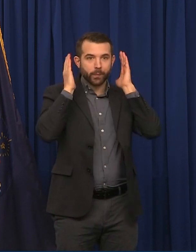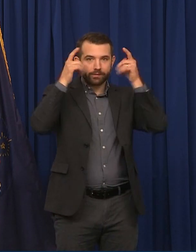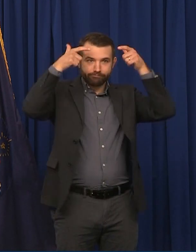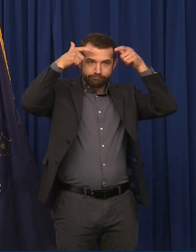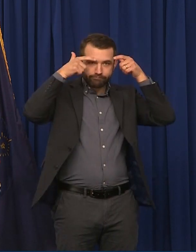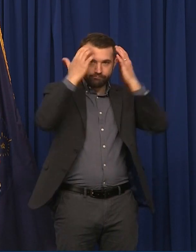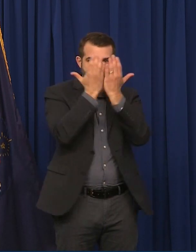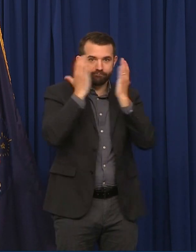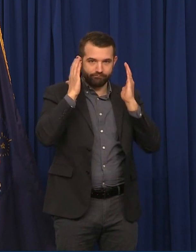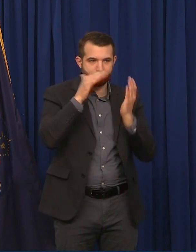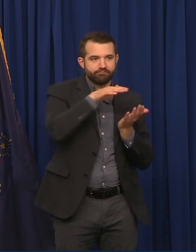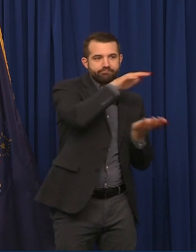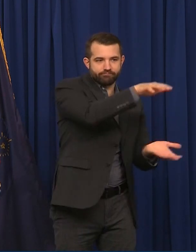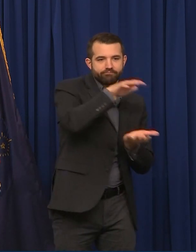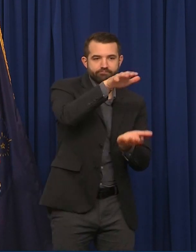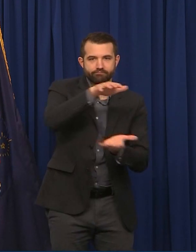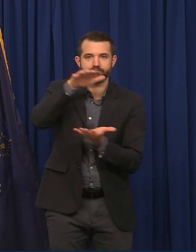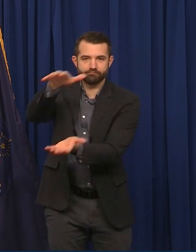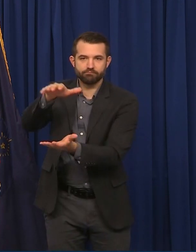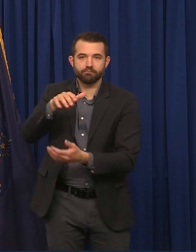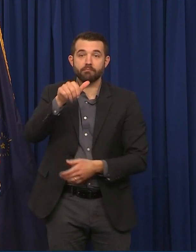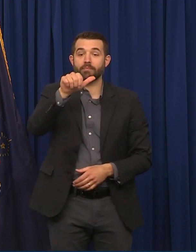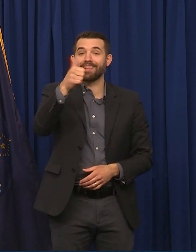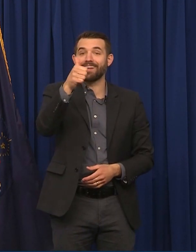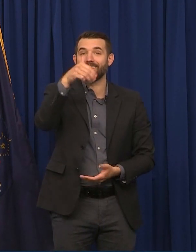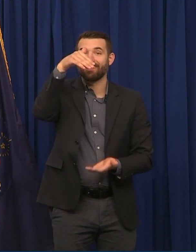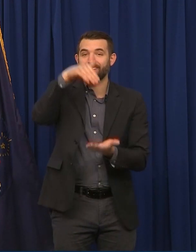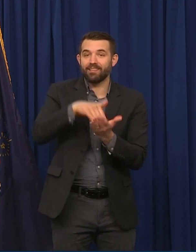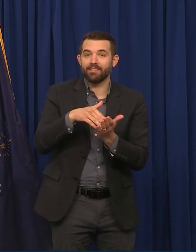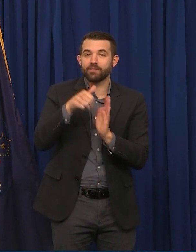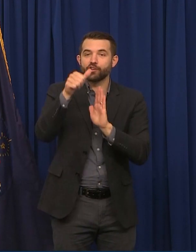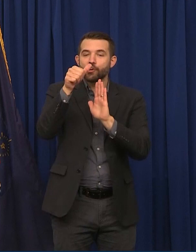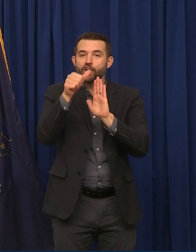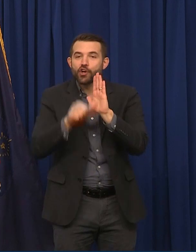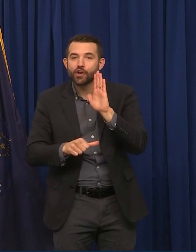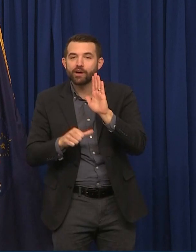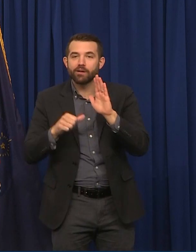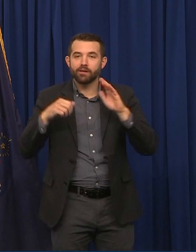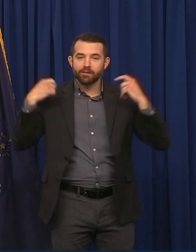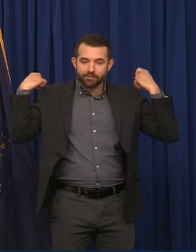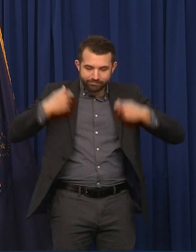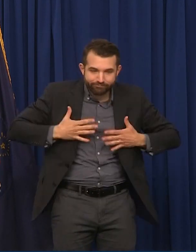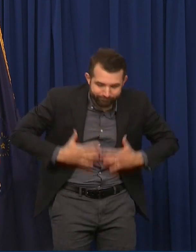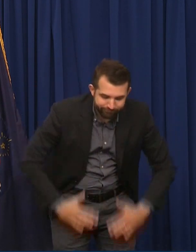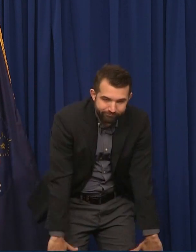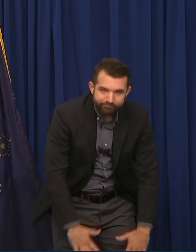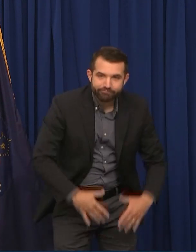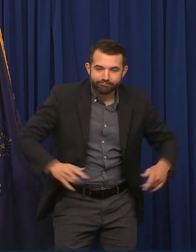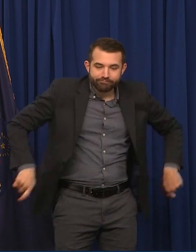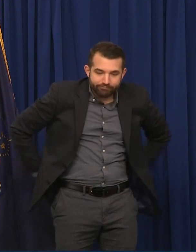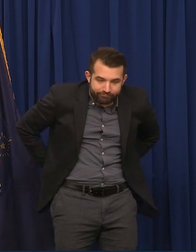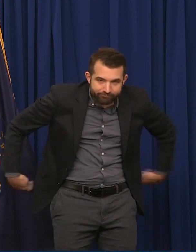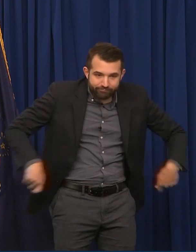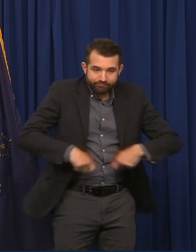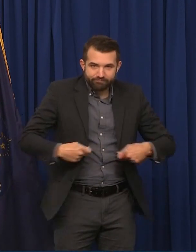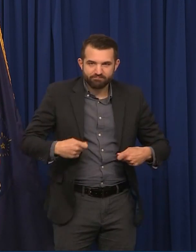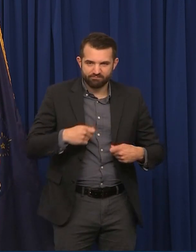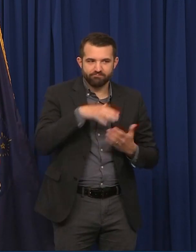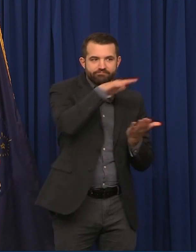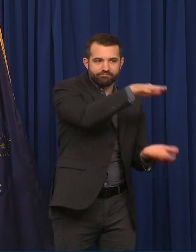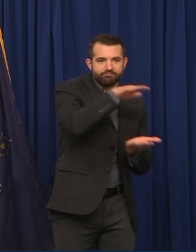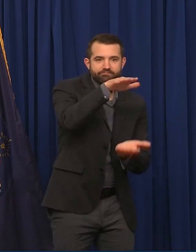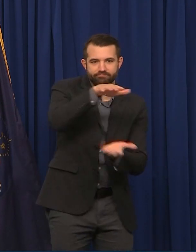those pieces of personal protective equipment are being distributed as we speak right now across the state.